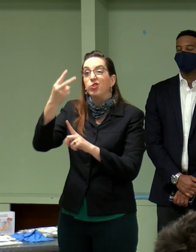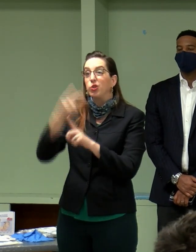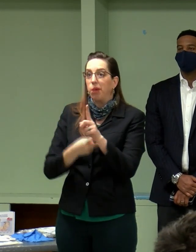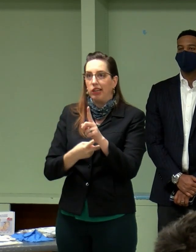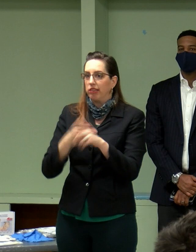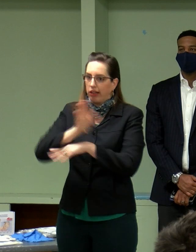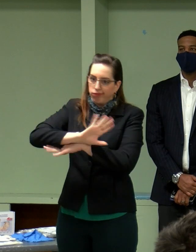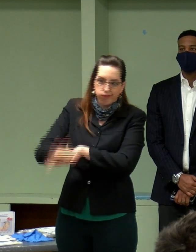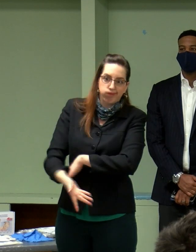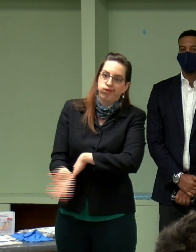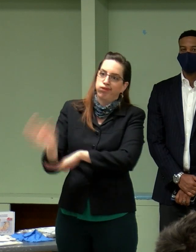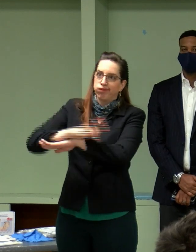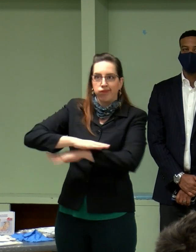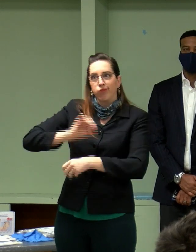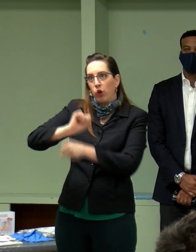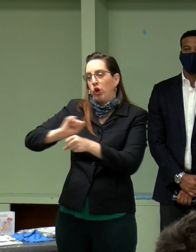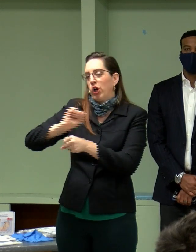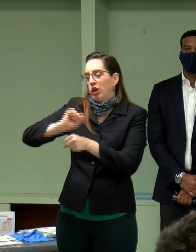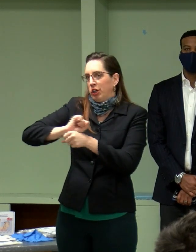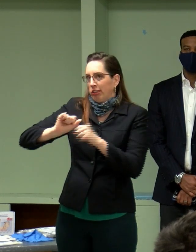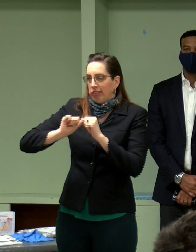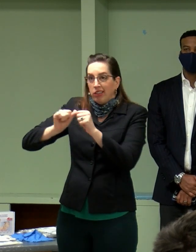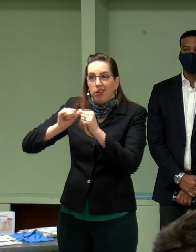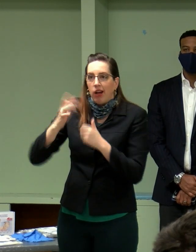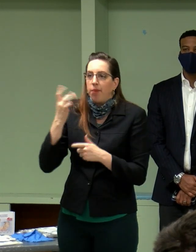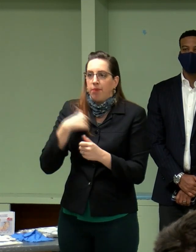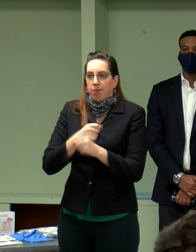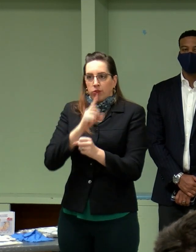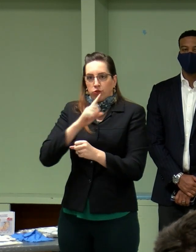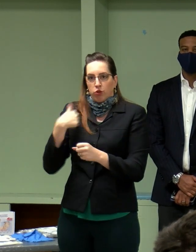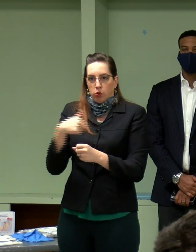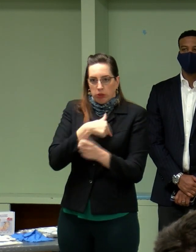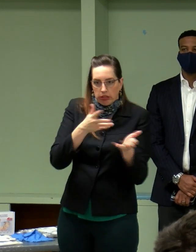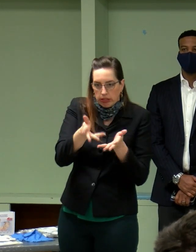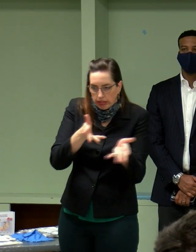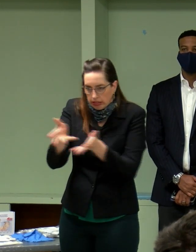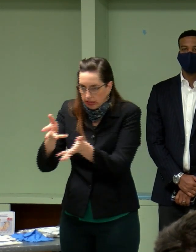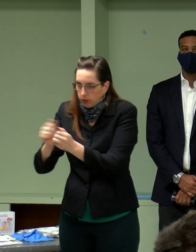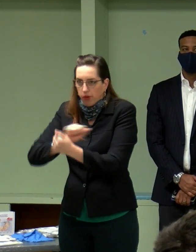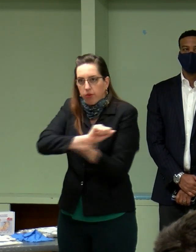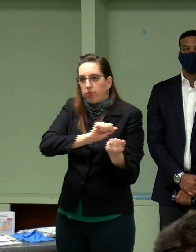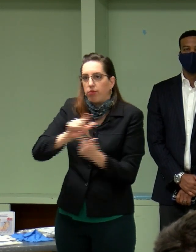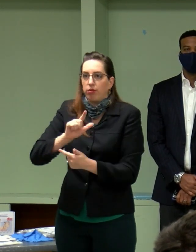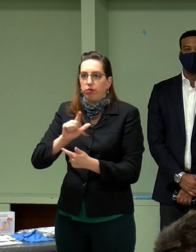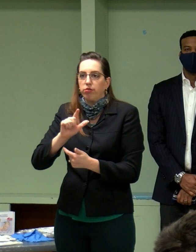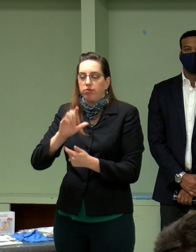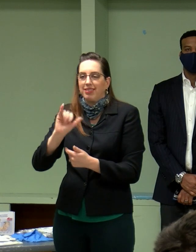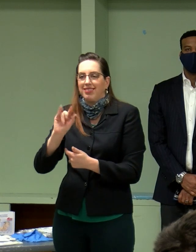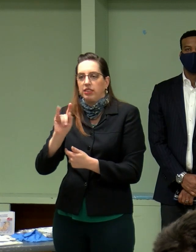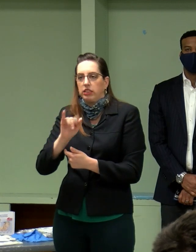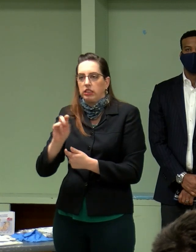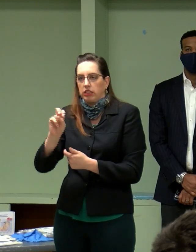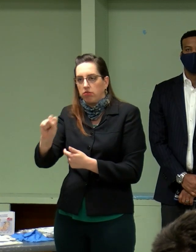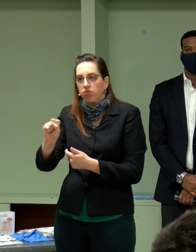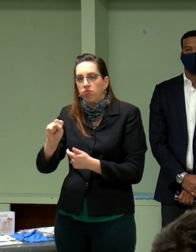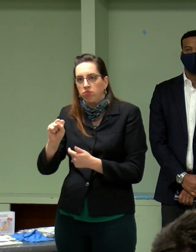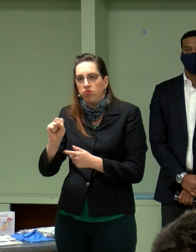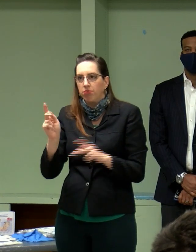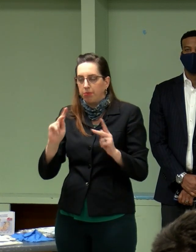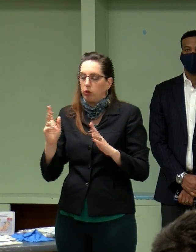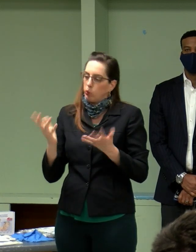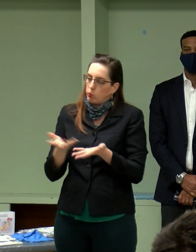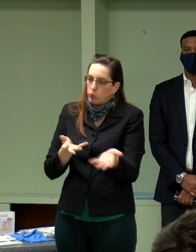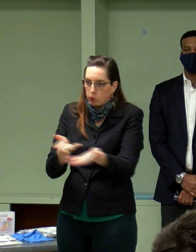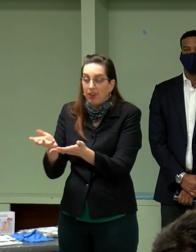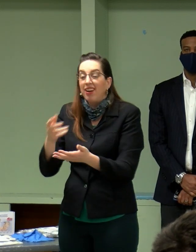24/7 to help us keep in touch with our most vulnerable citizens. I wish I had the time to tell you all